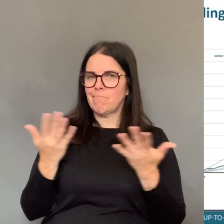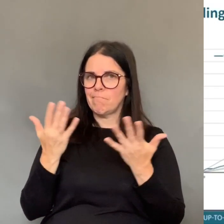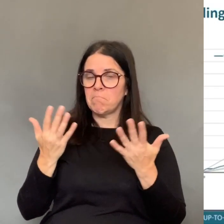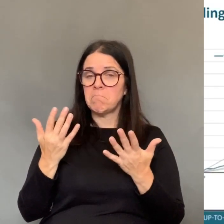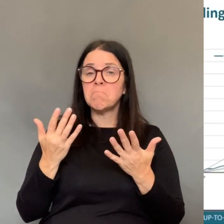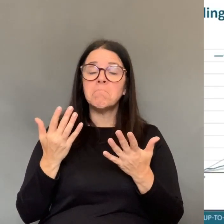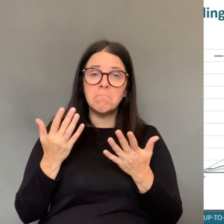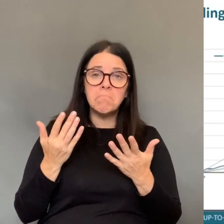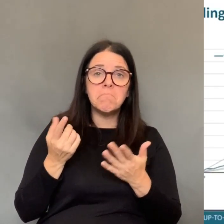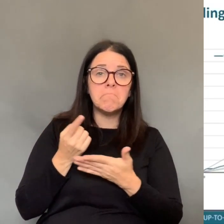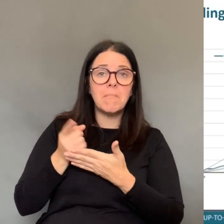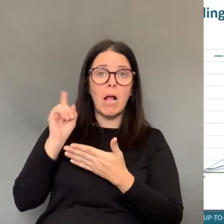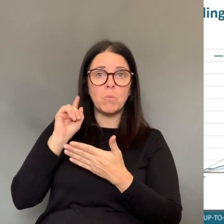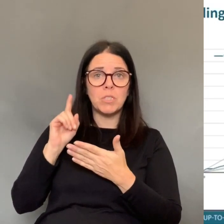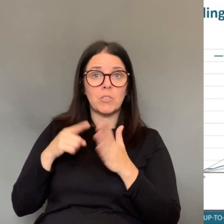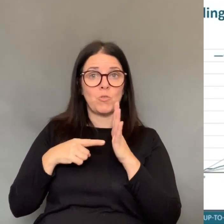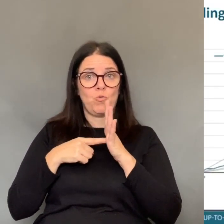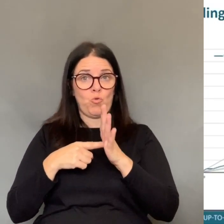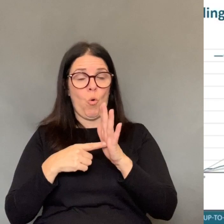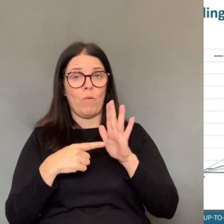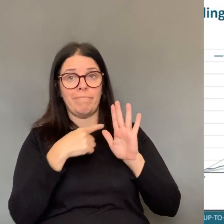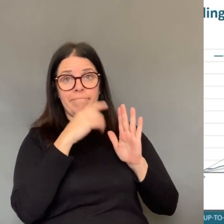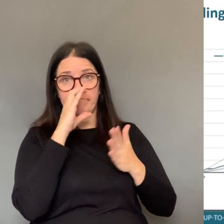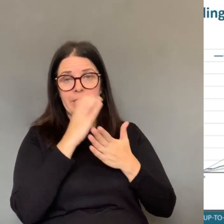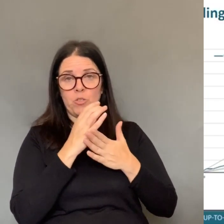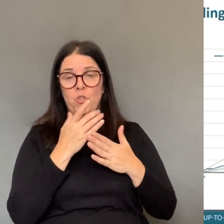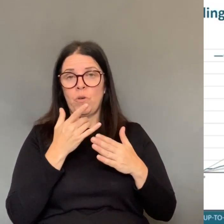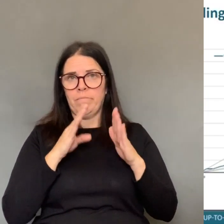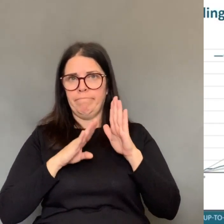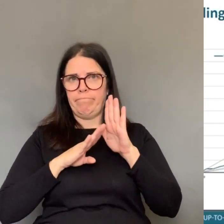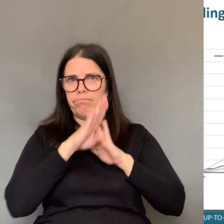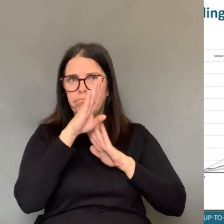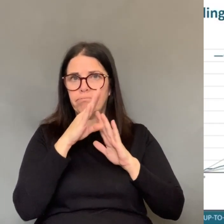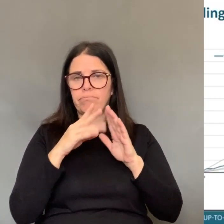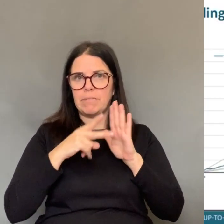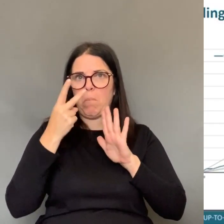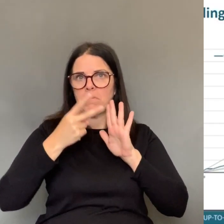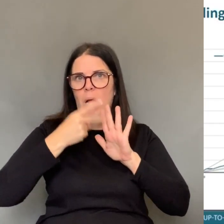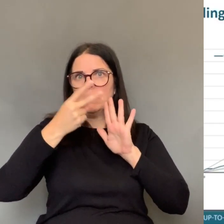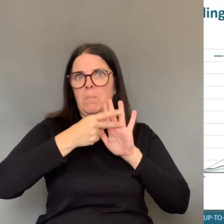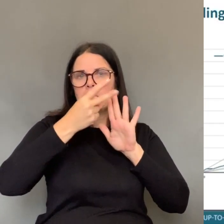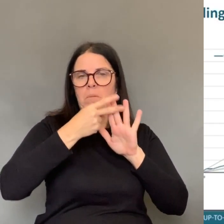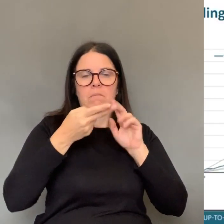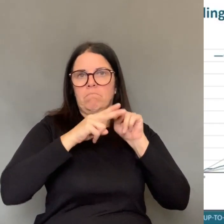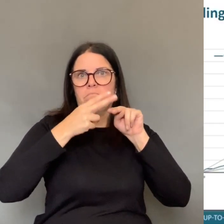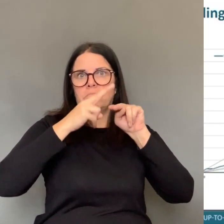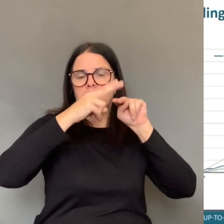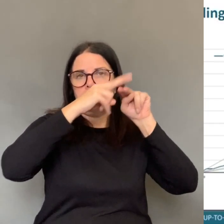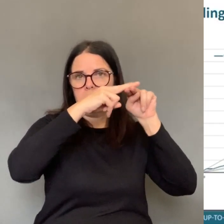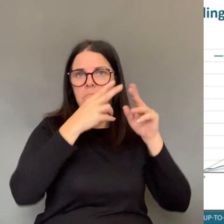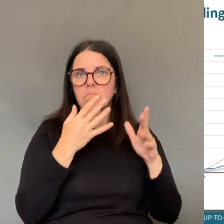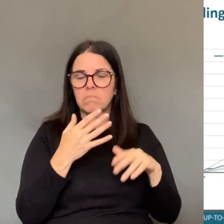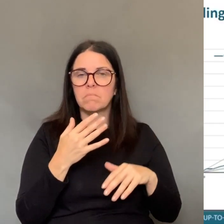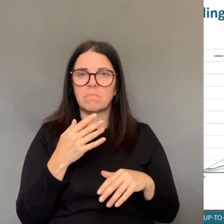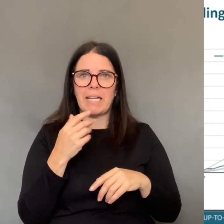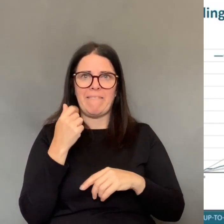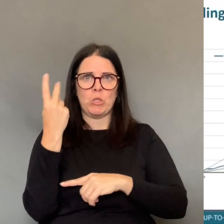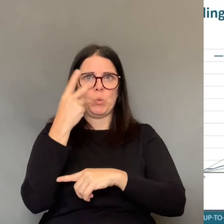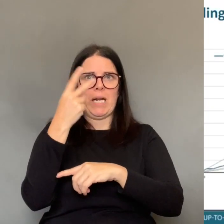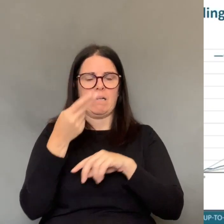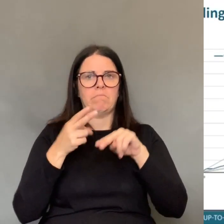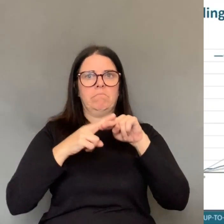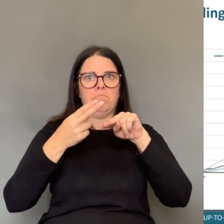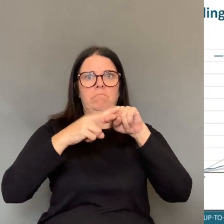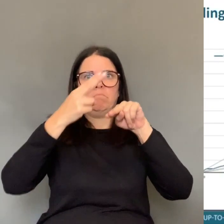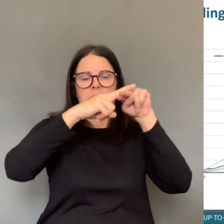still need to see a continuing trend for a long period of time before we can comment on these numbers more confidently.